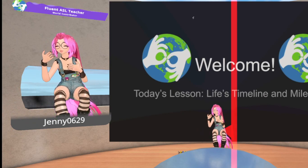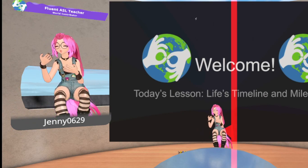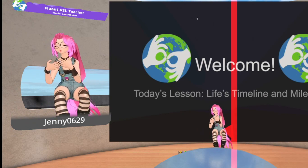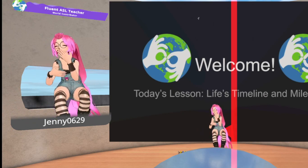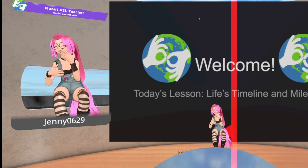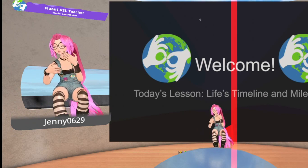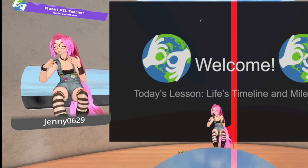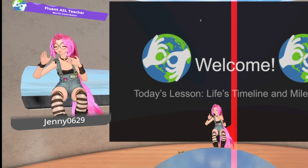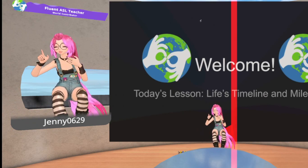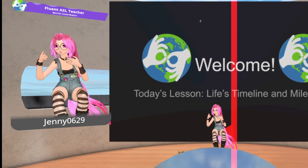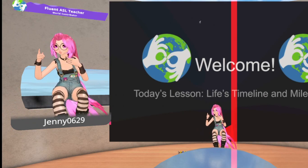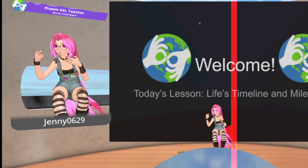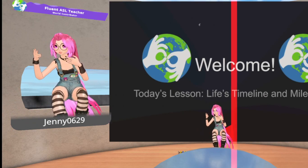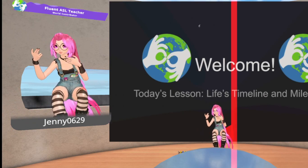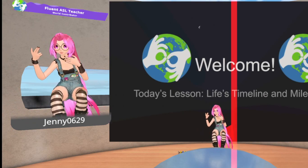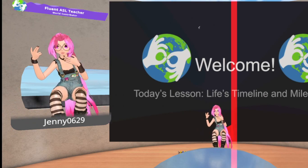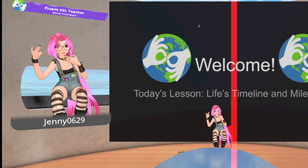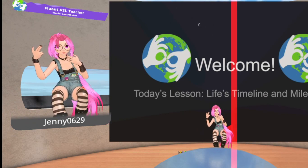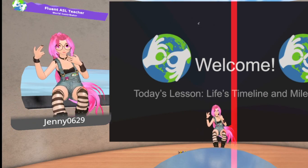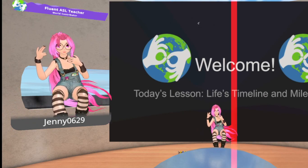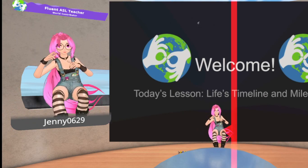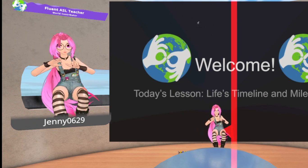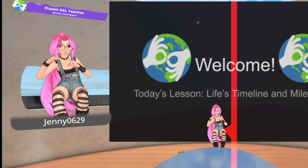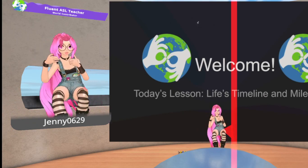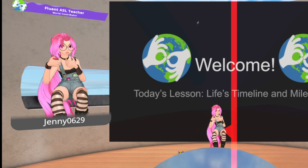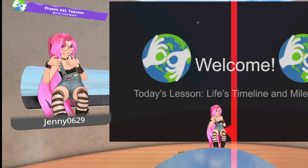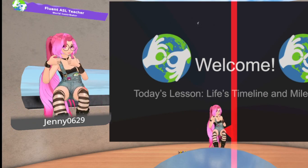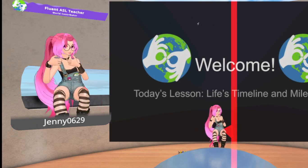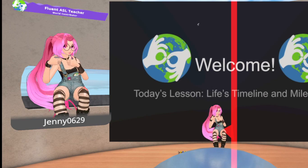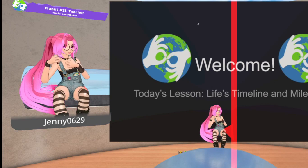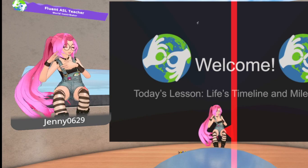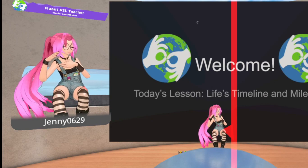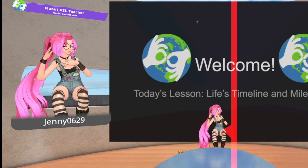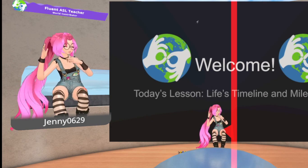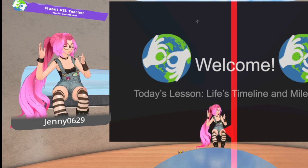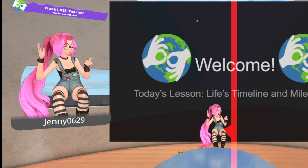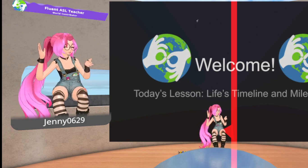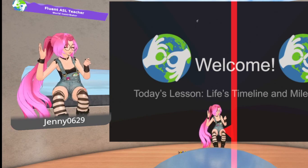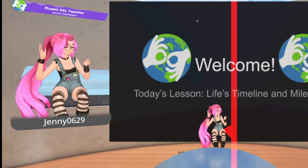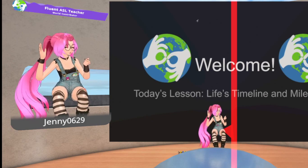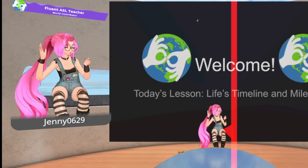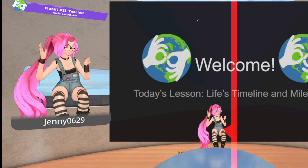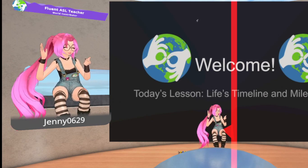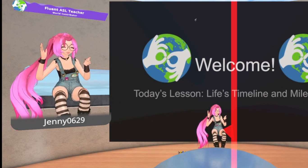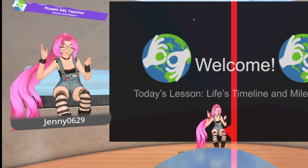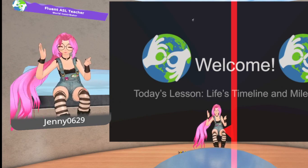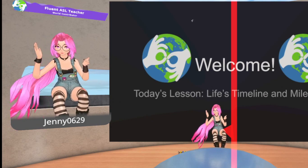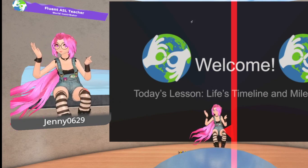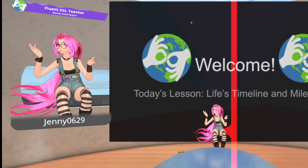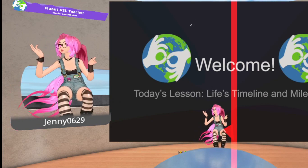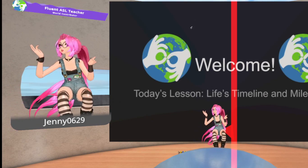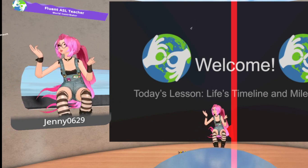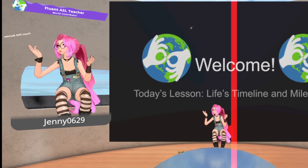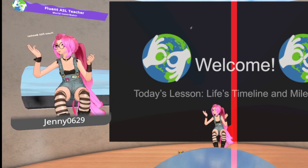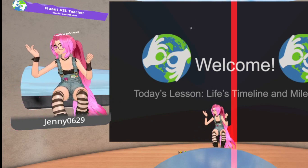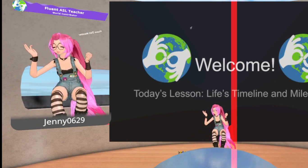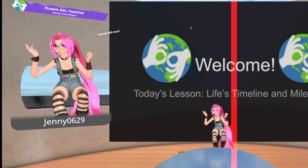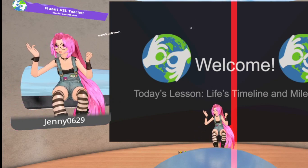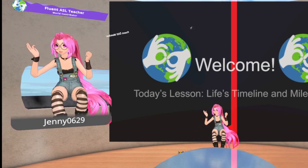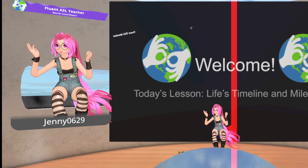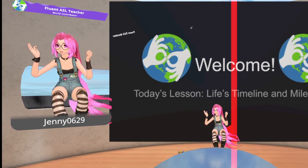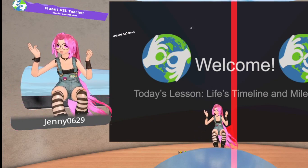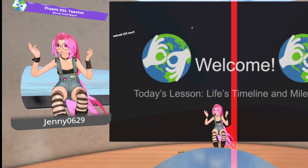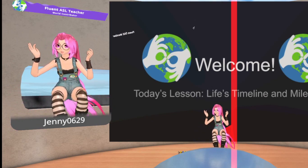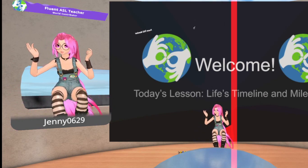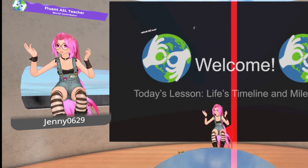is new? So this is your first, second, third class. You just consider yourself new. Okay. Uh-huh.